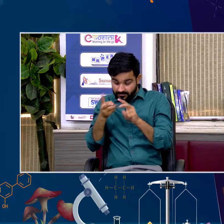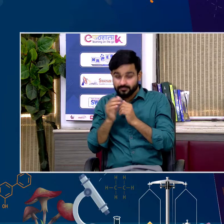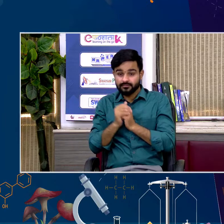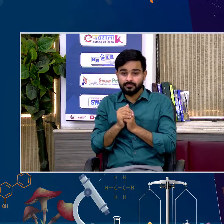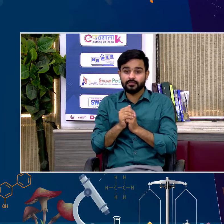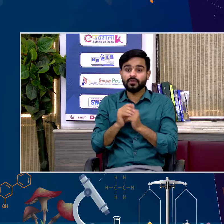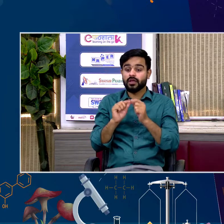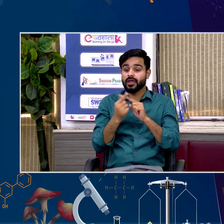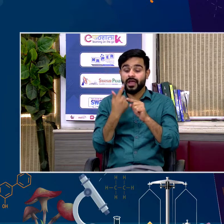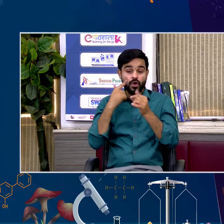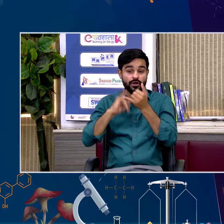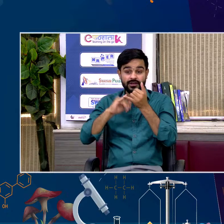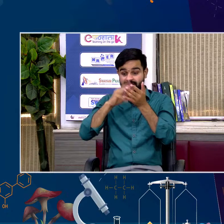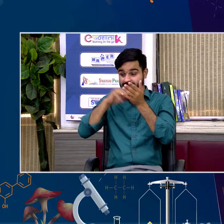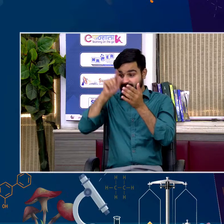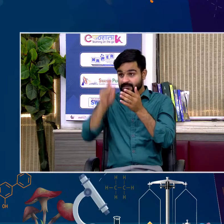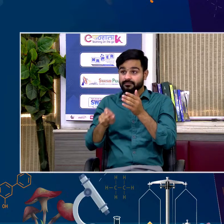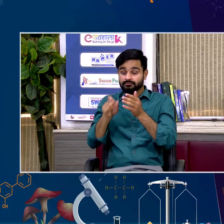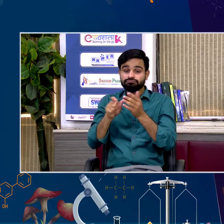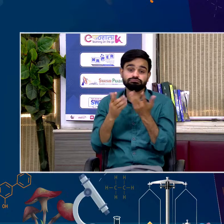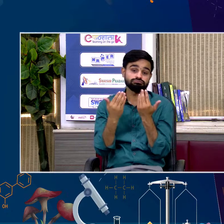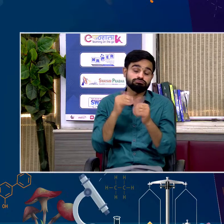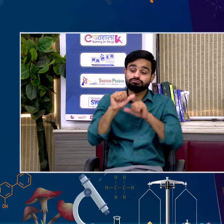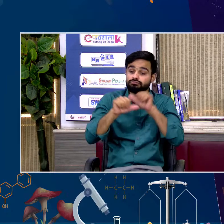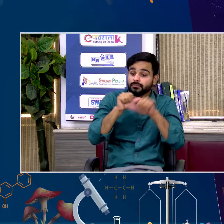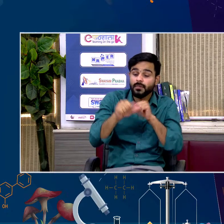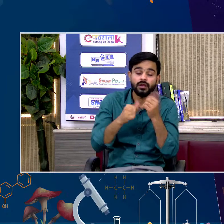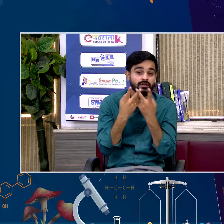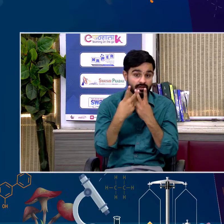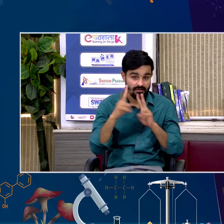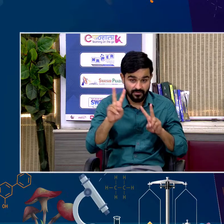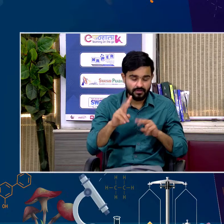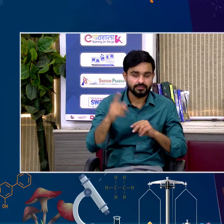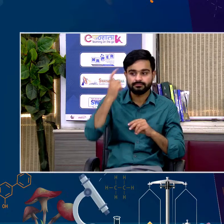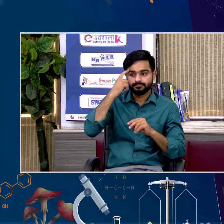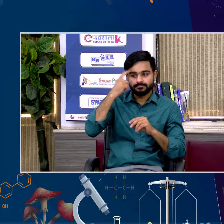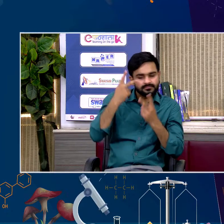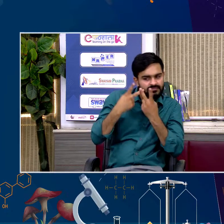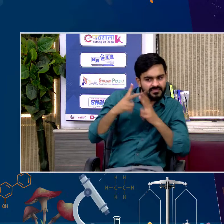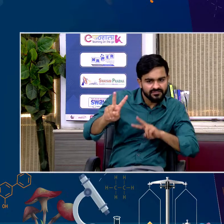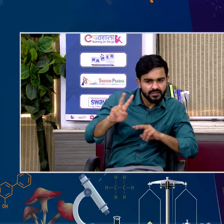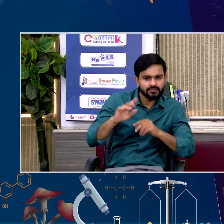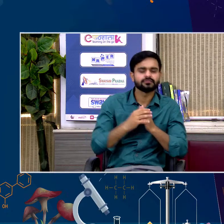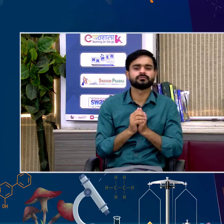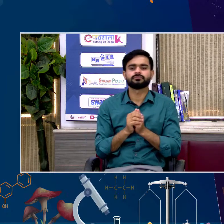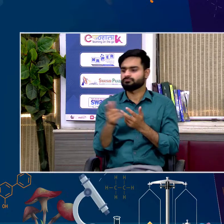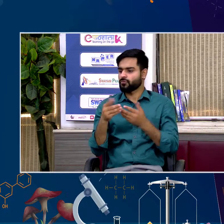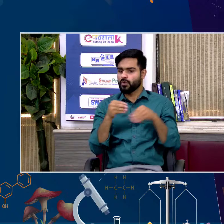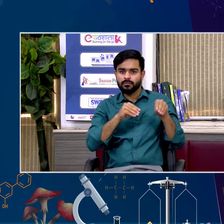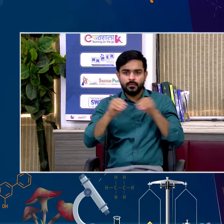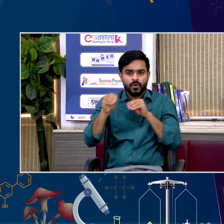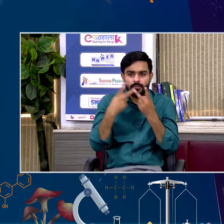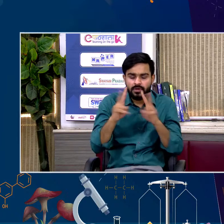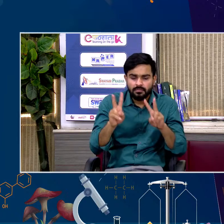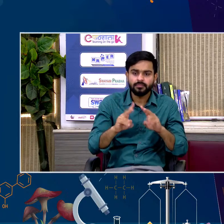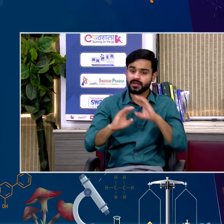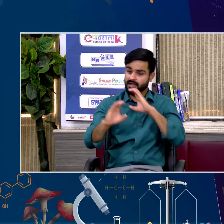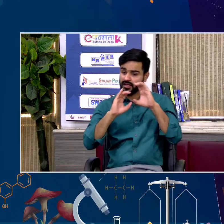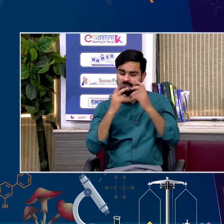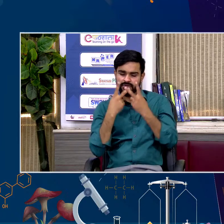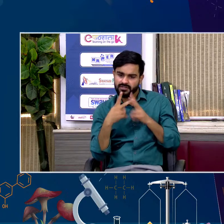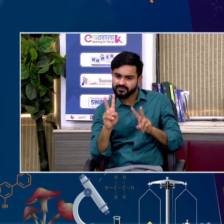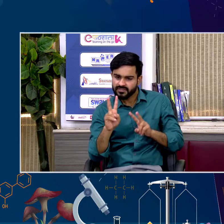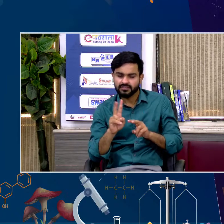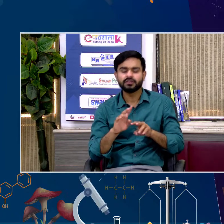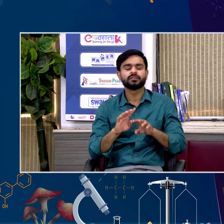an autistic person may process his senses differently, he may think differently, he may move differently, he may communicate